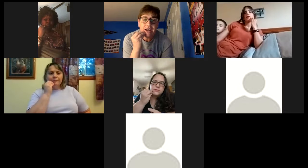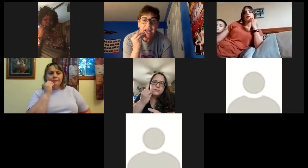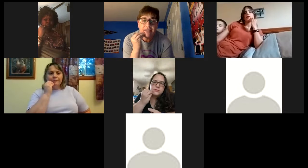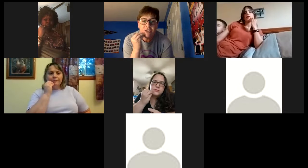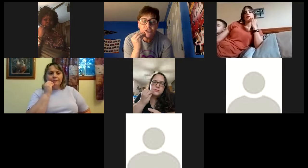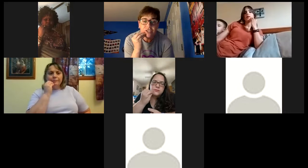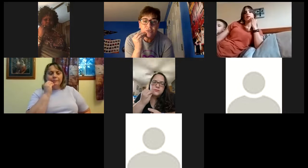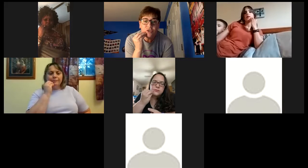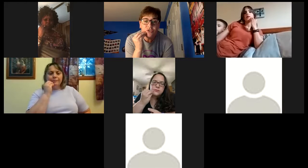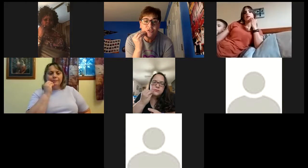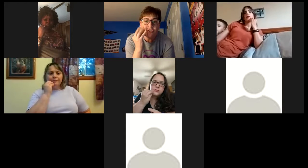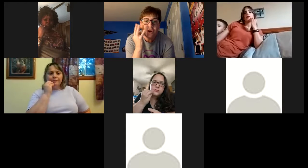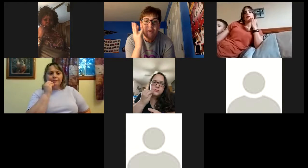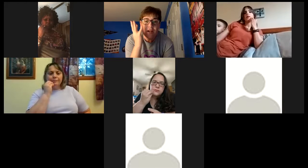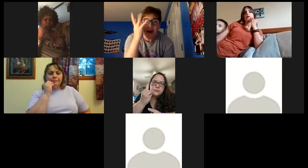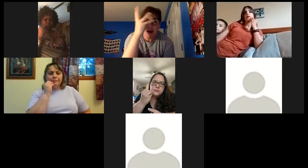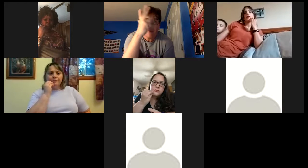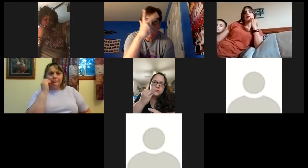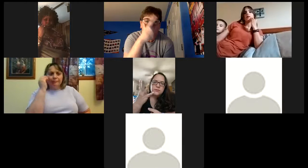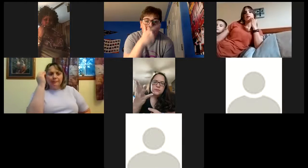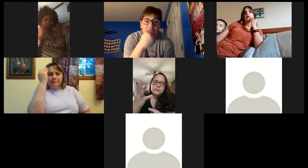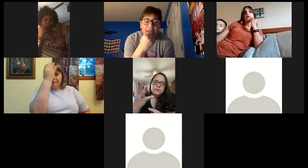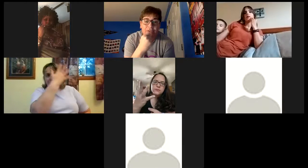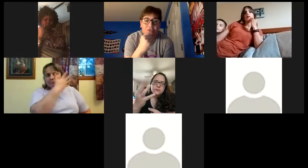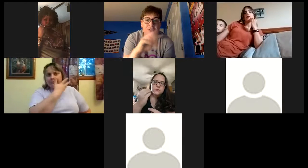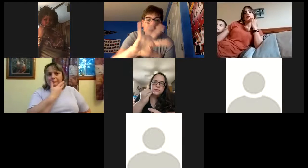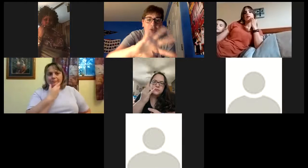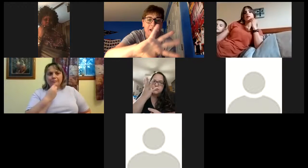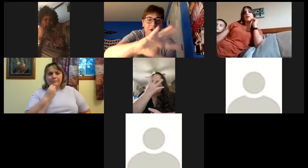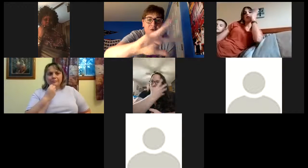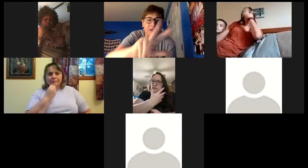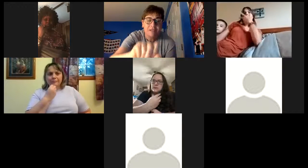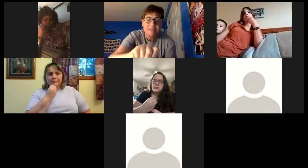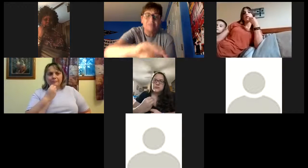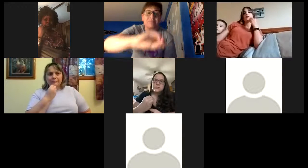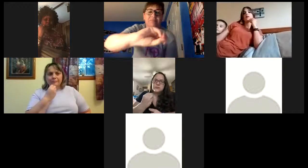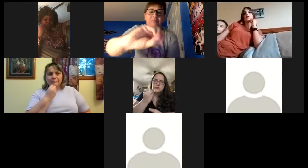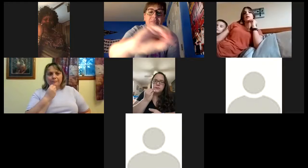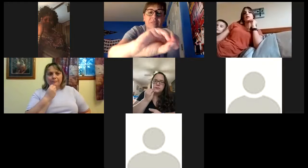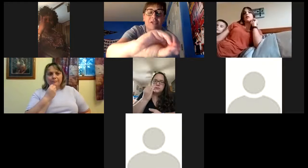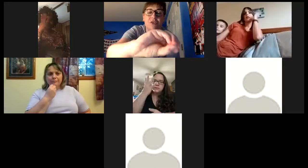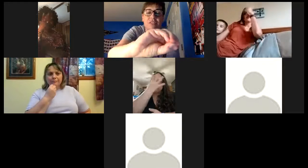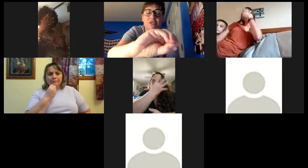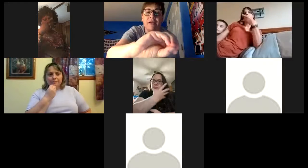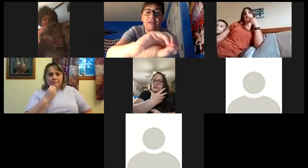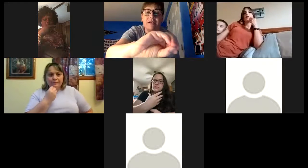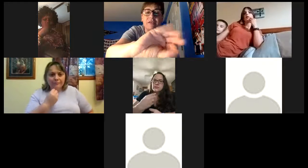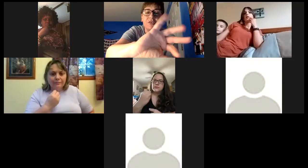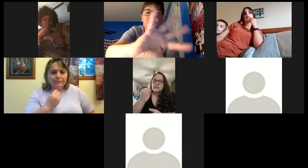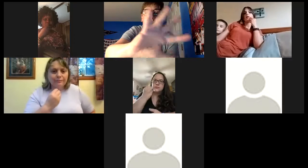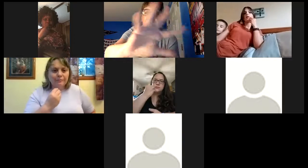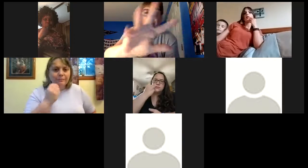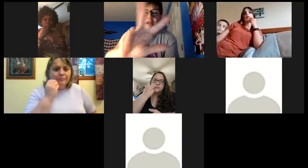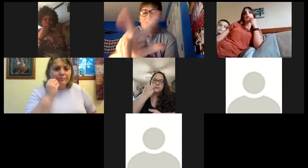All right, and then what you're doing is you're going up, and you're kind of going, let me show it this way.